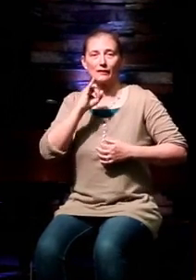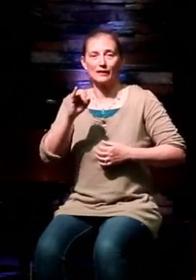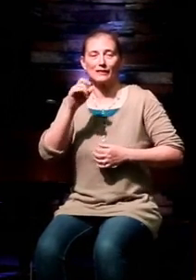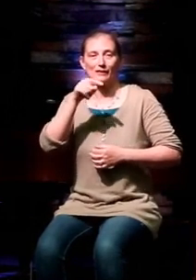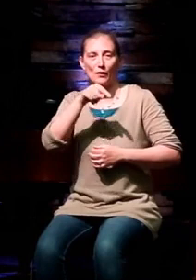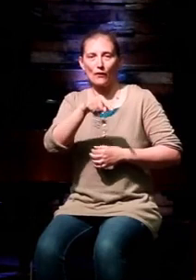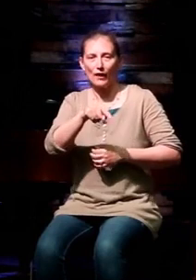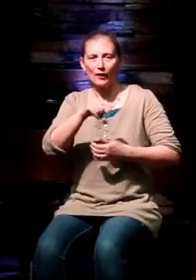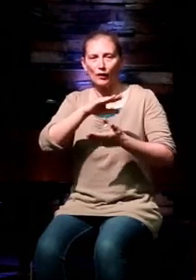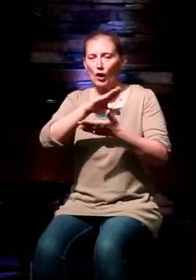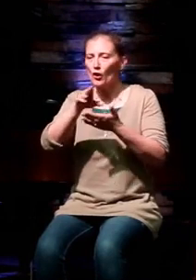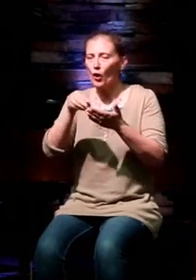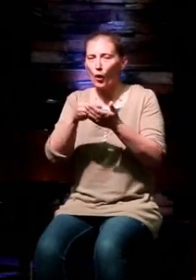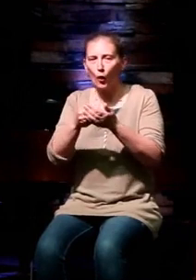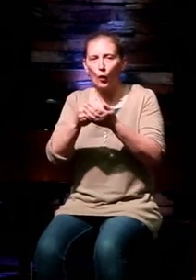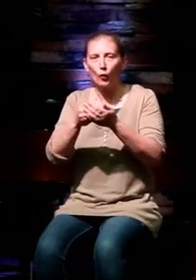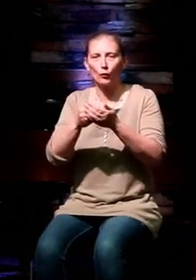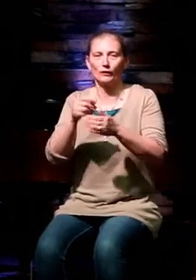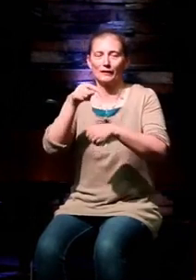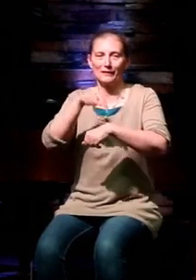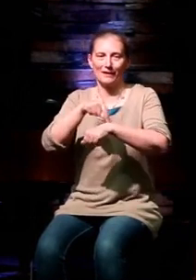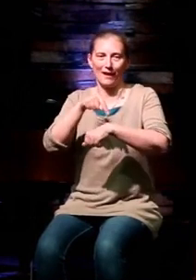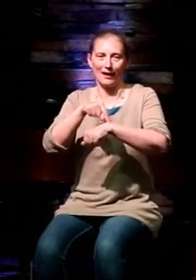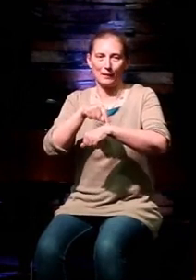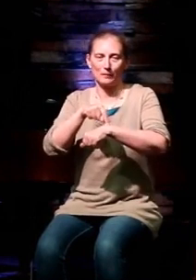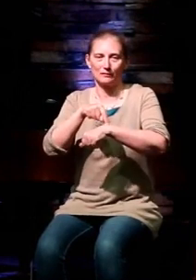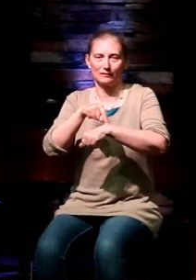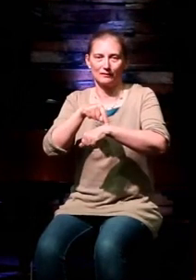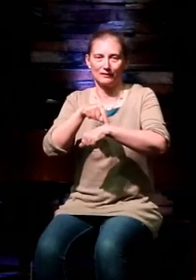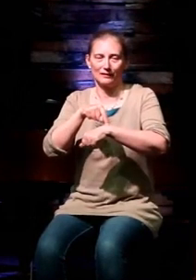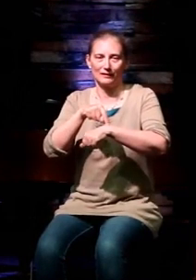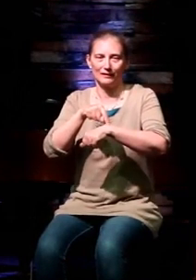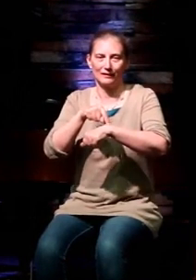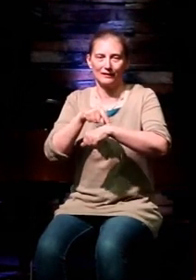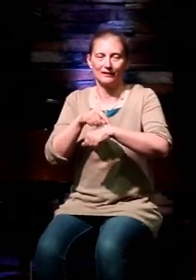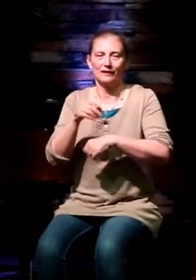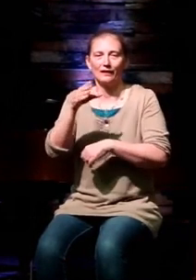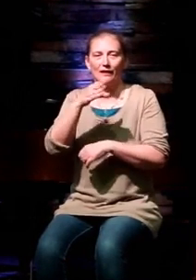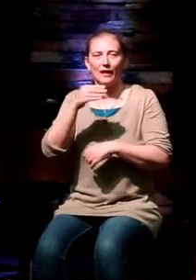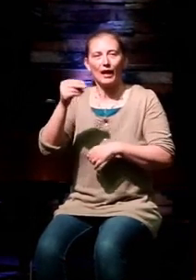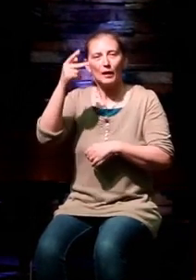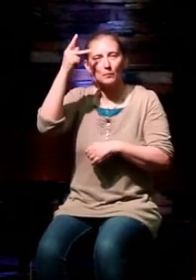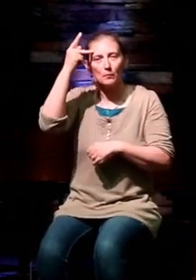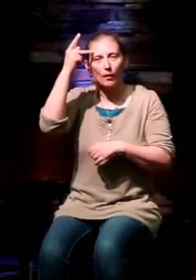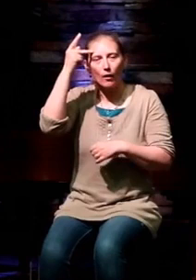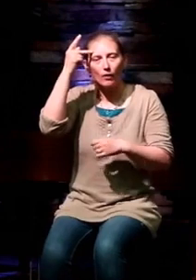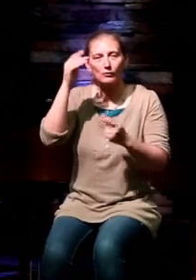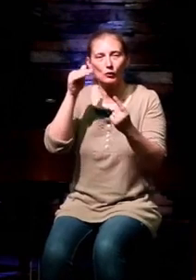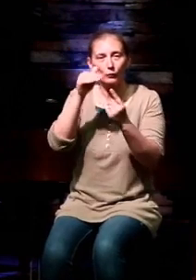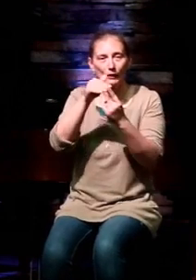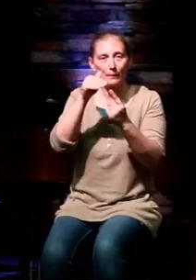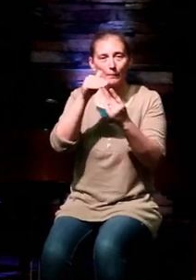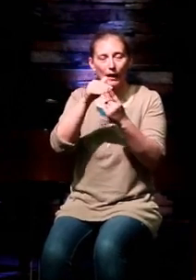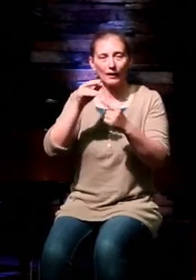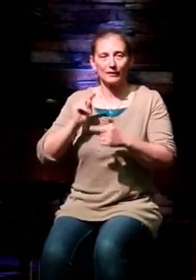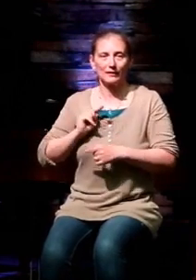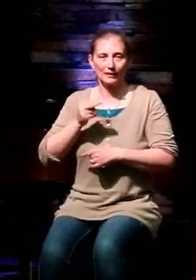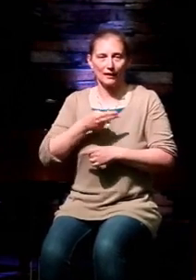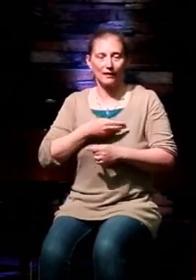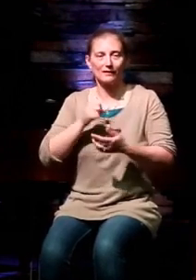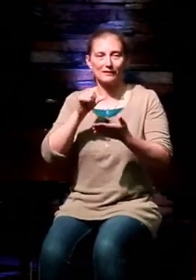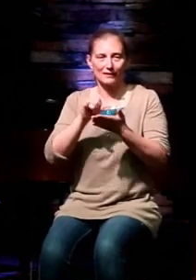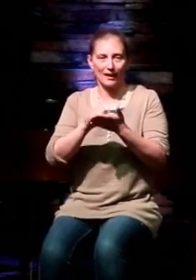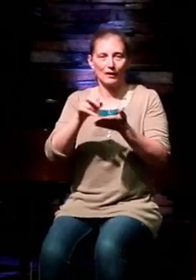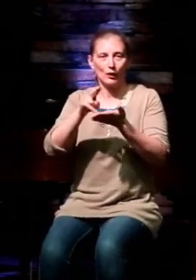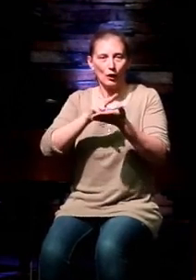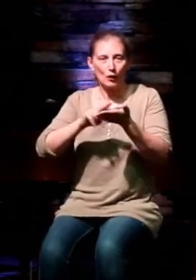knows, as people, we need a whole lot of reminding. He's telling us the Holy Spirit is right there, and all we have to do is get plugged